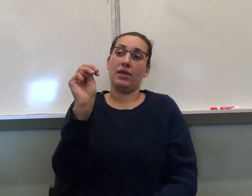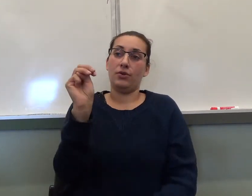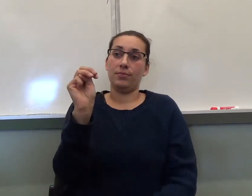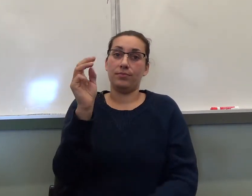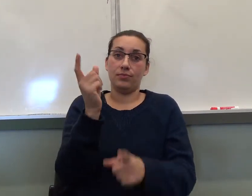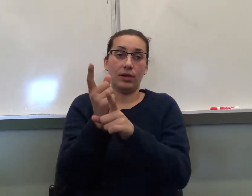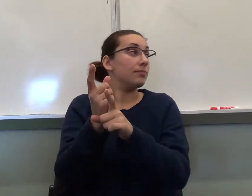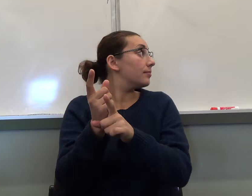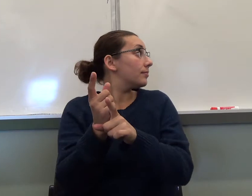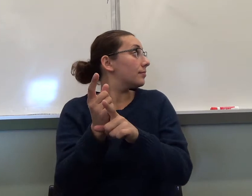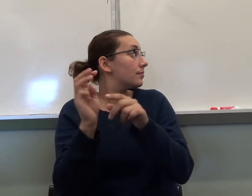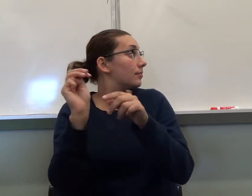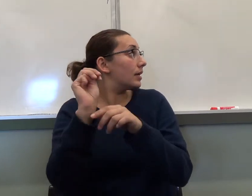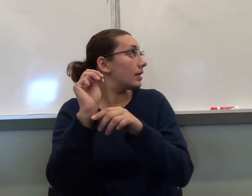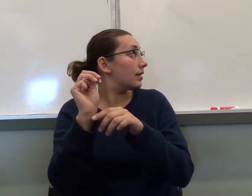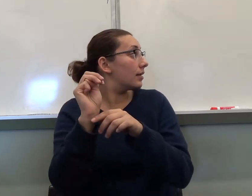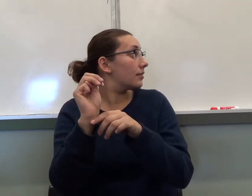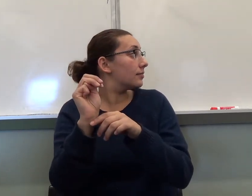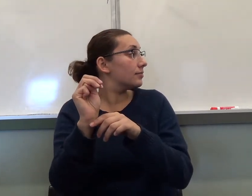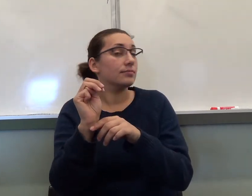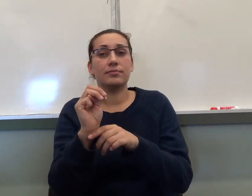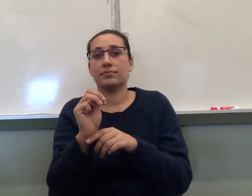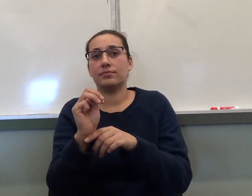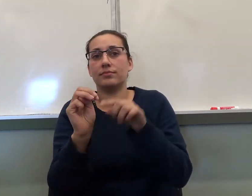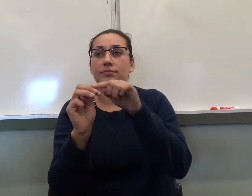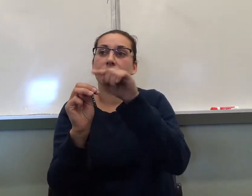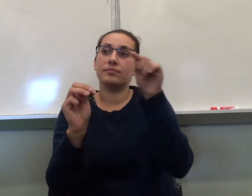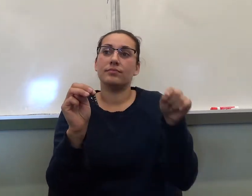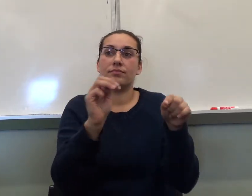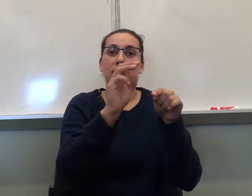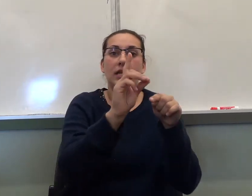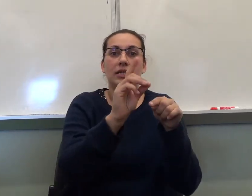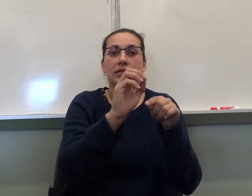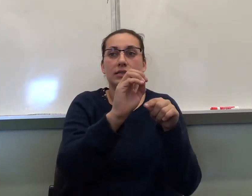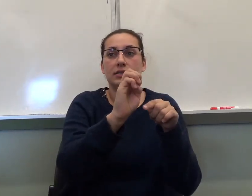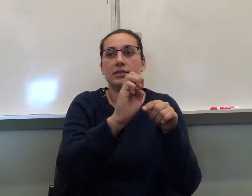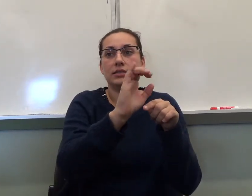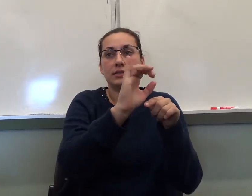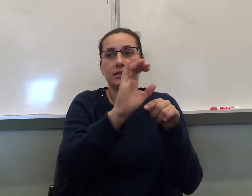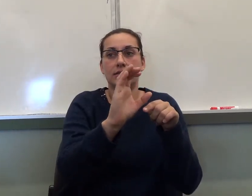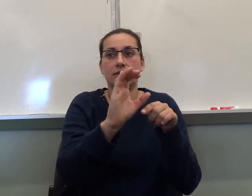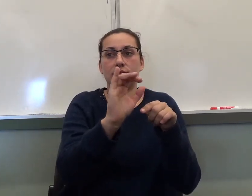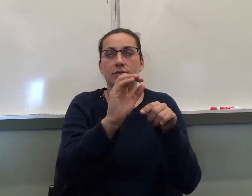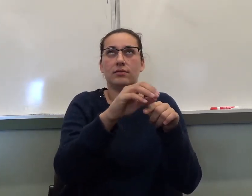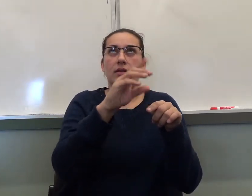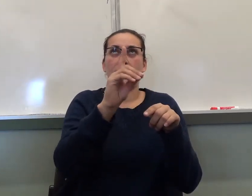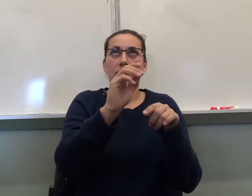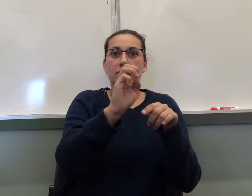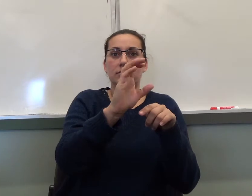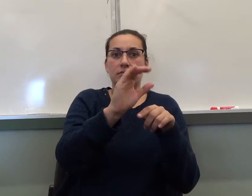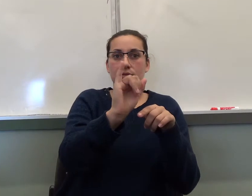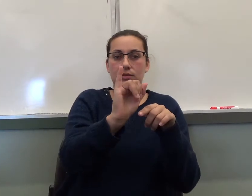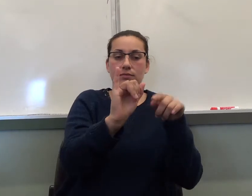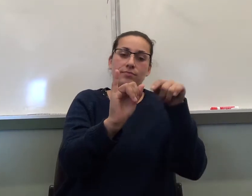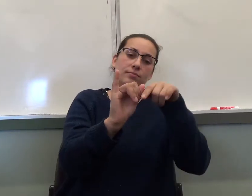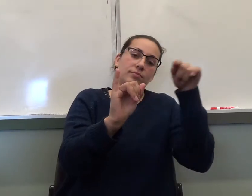Over here, you have the decimeter. Then you have the centimeter. Then you have the